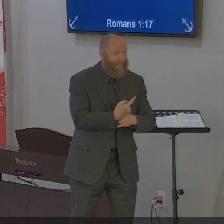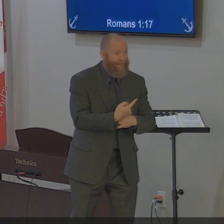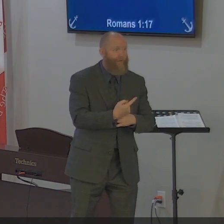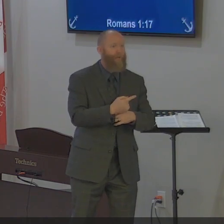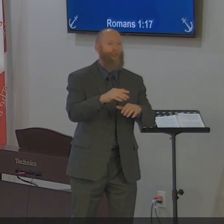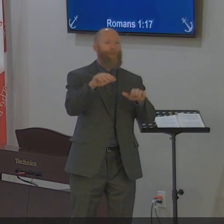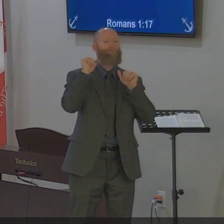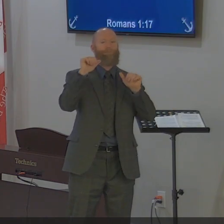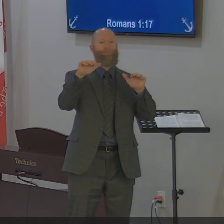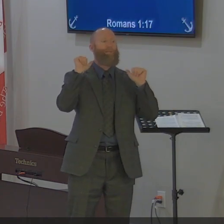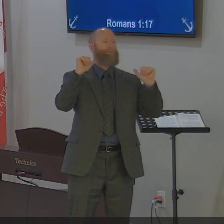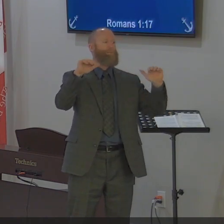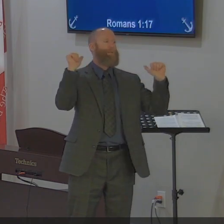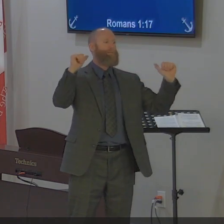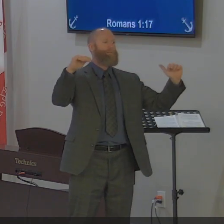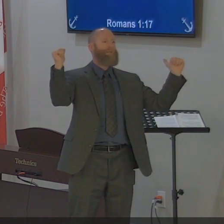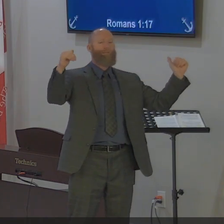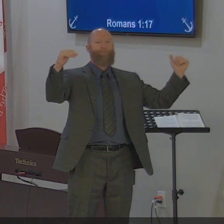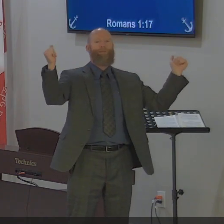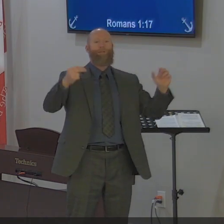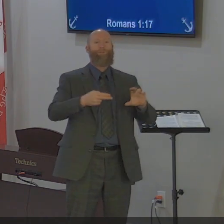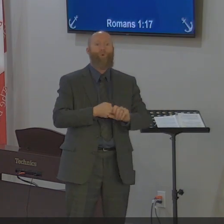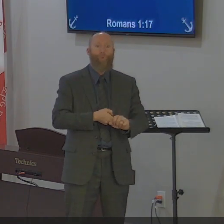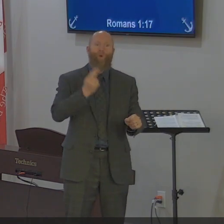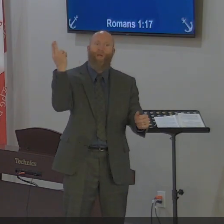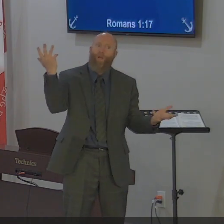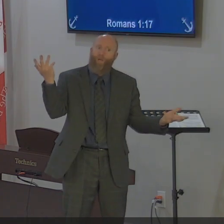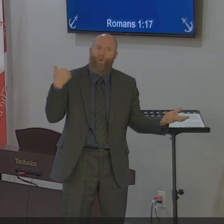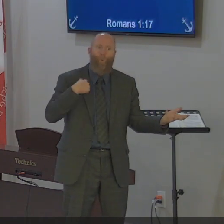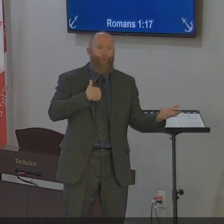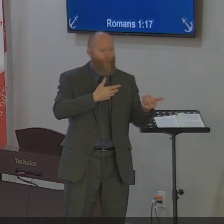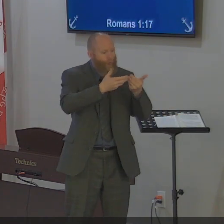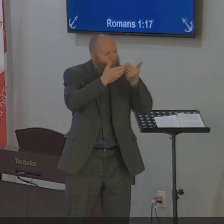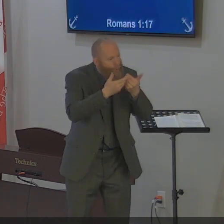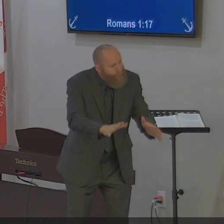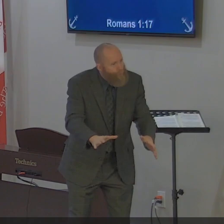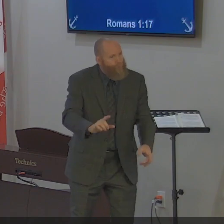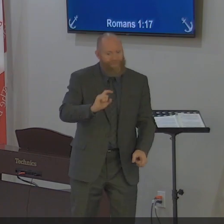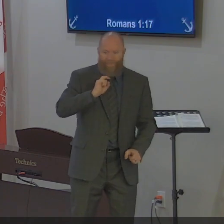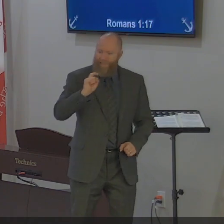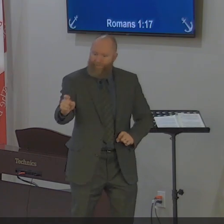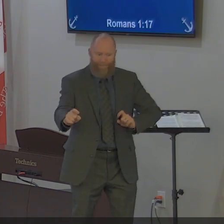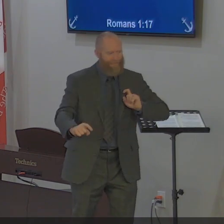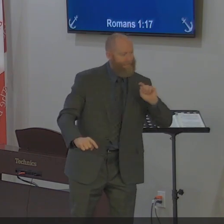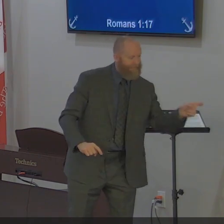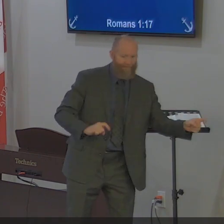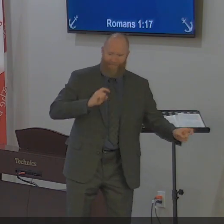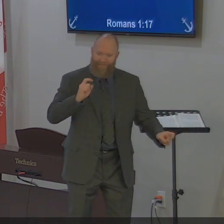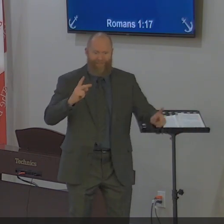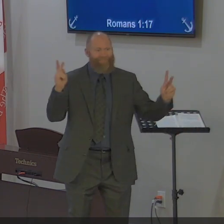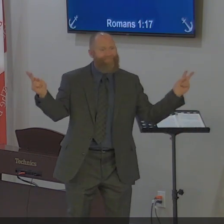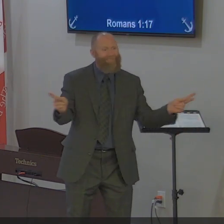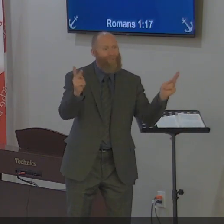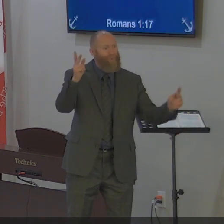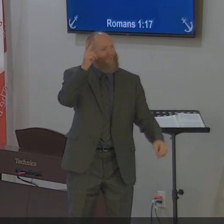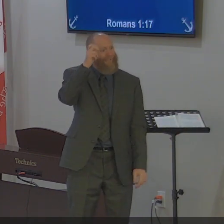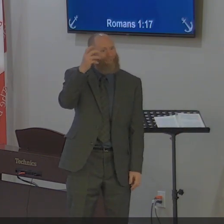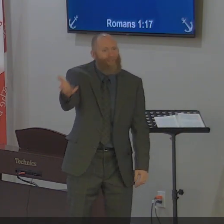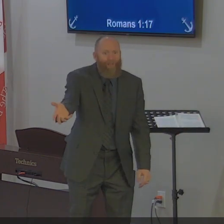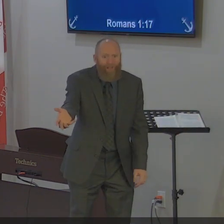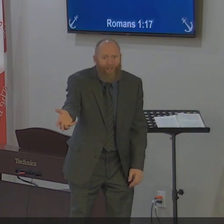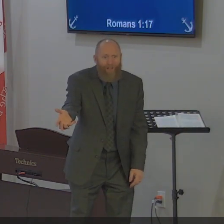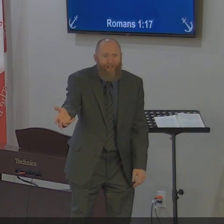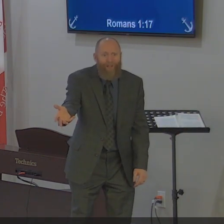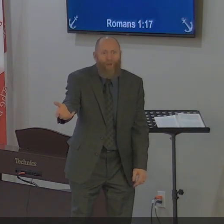ground. And instead of reaching more and more countries, reaching more and more people, we're reaching fewer and